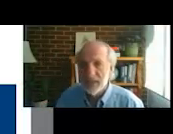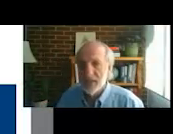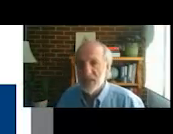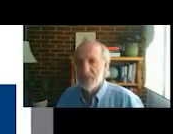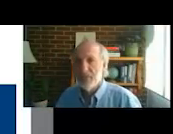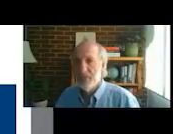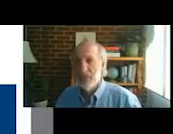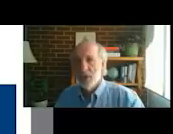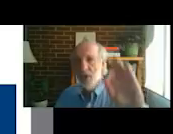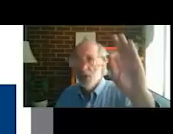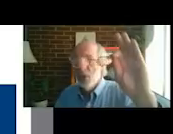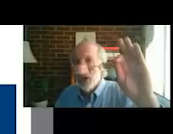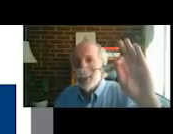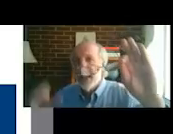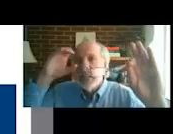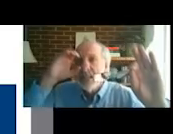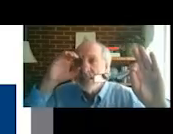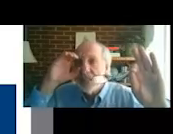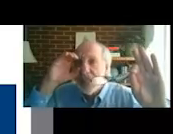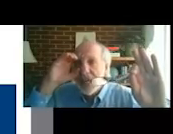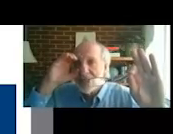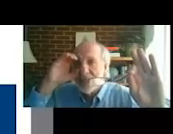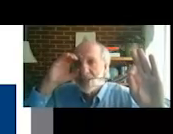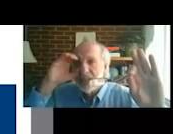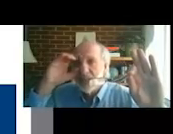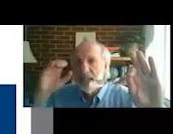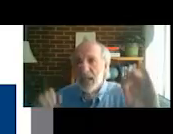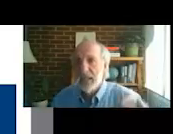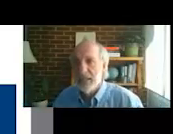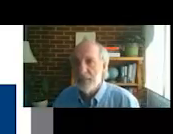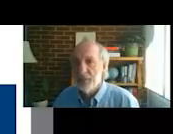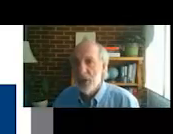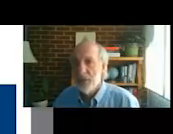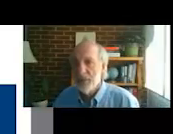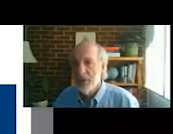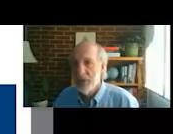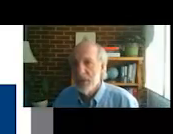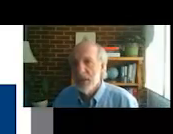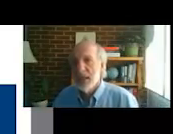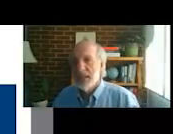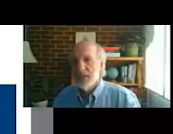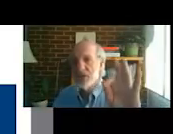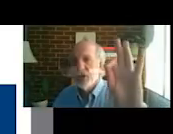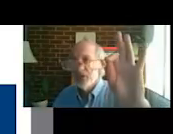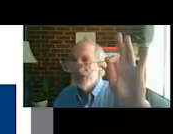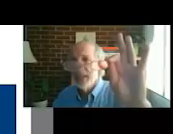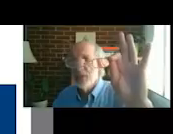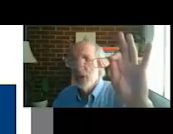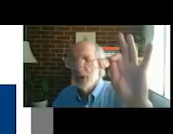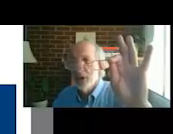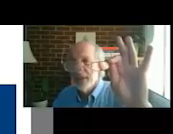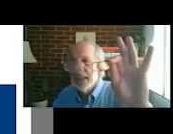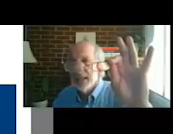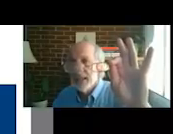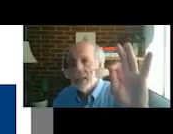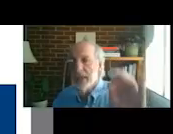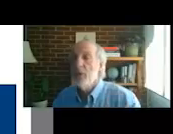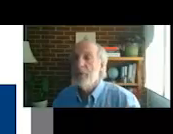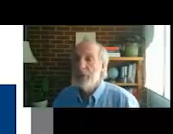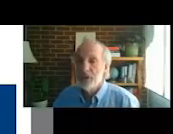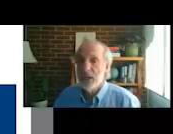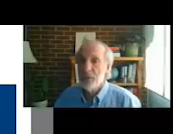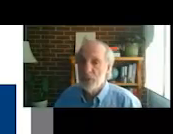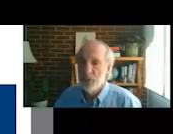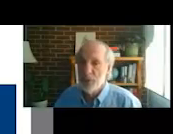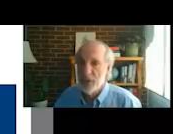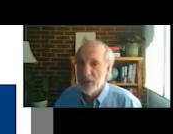imitate glasses. What are they? Glasses. I then prompt. I then show them again, what are they? And